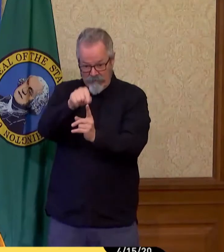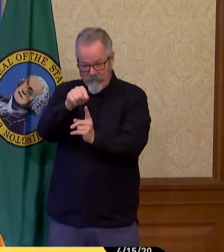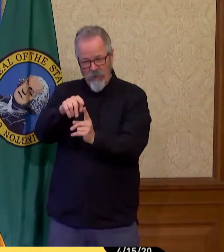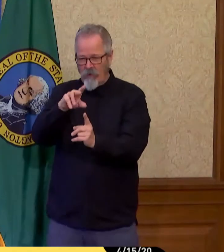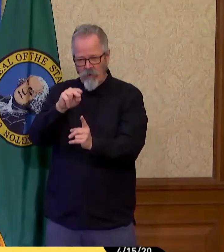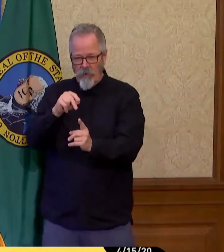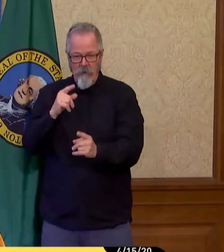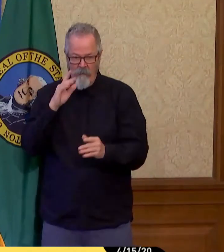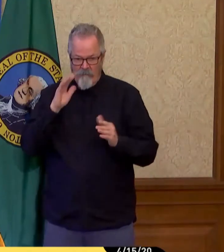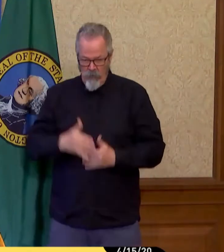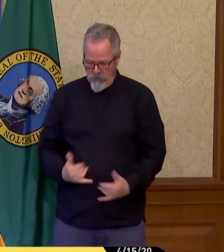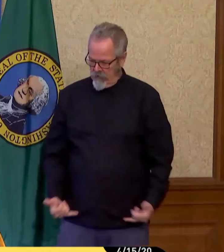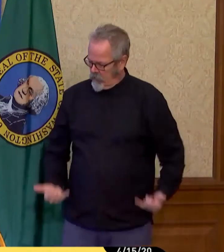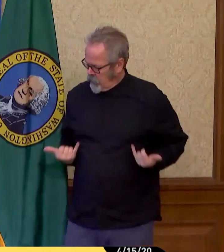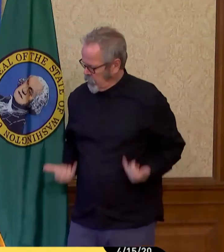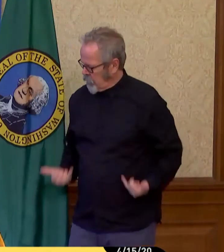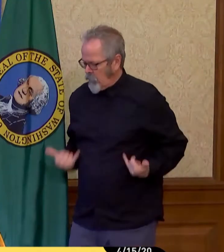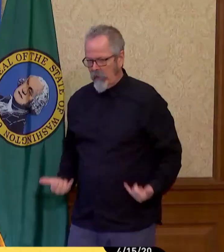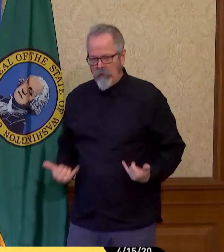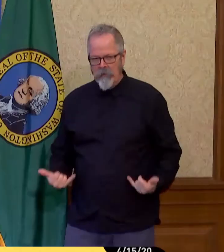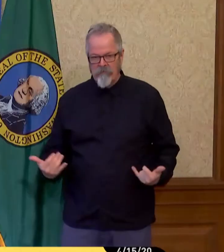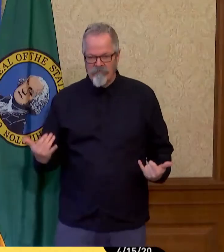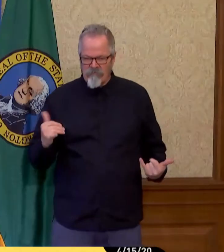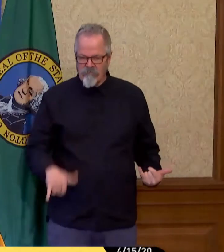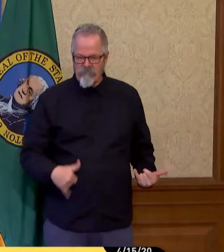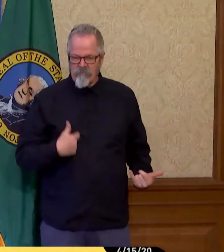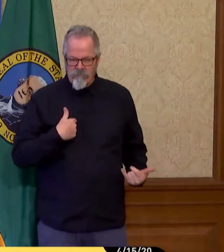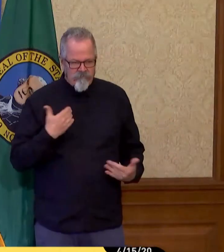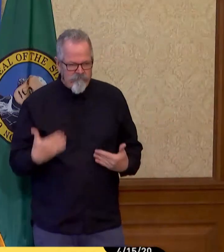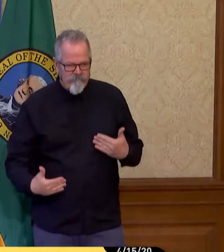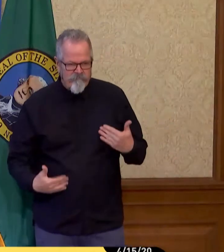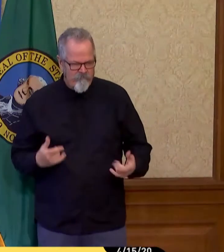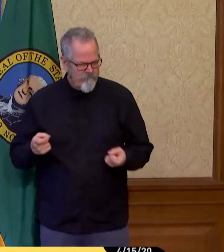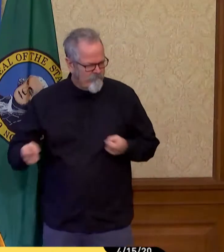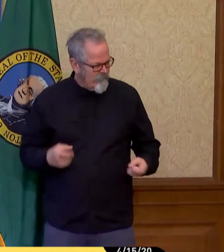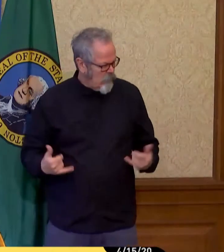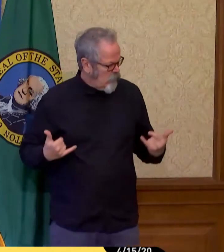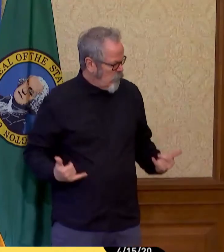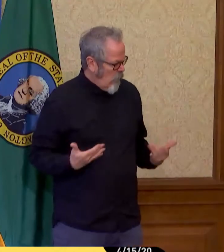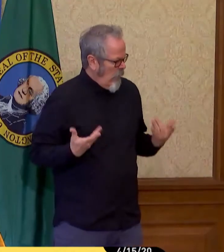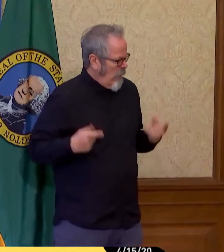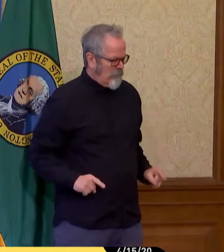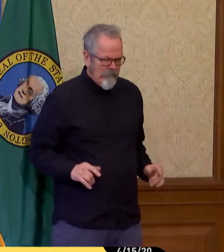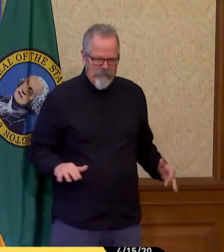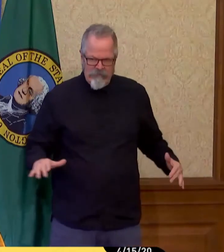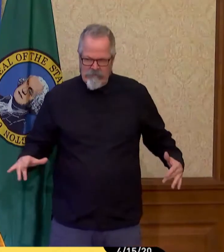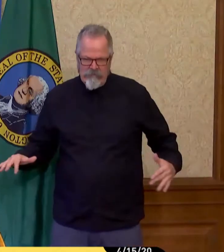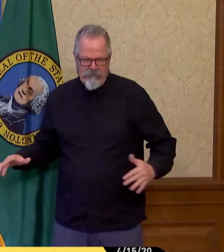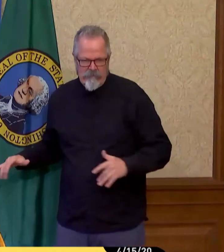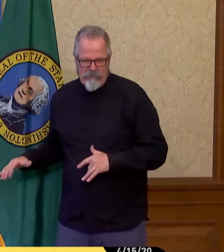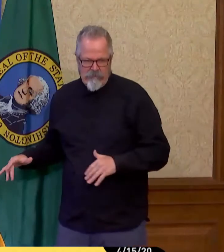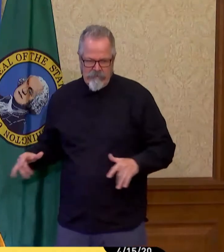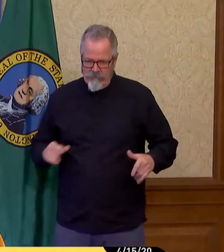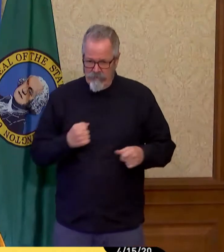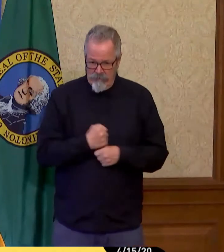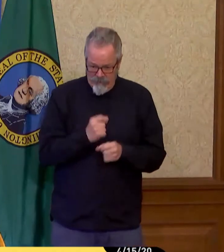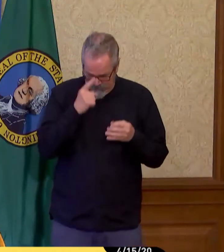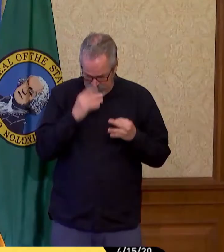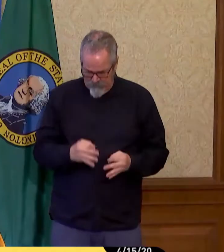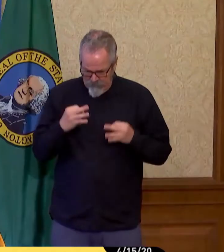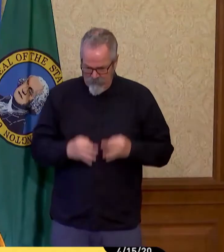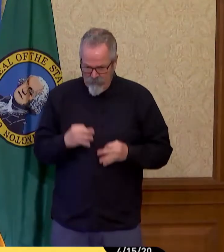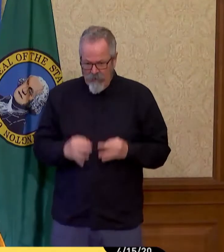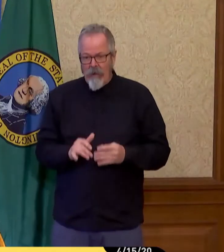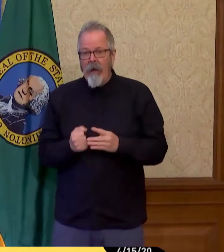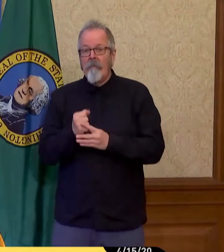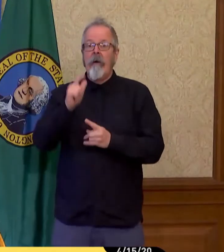control today, and what we do today can make it faster getting out of these doldrums and faster to get back seeing our grandkids